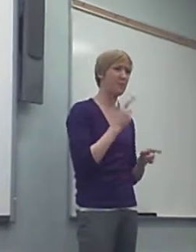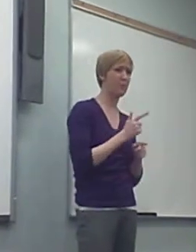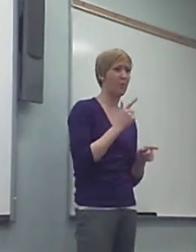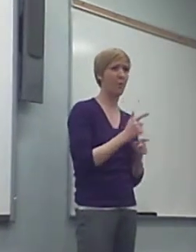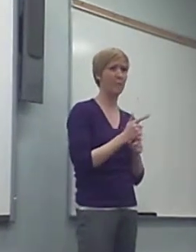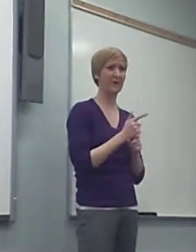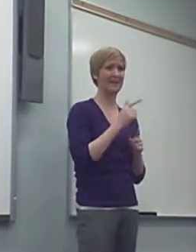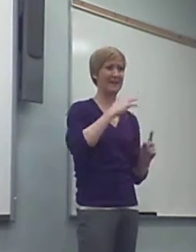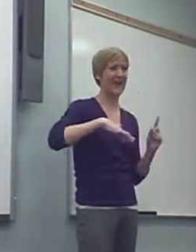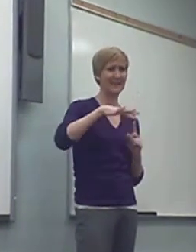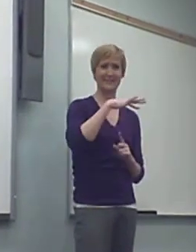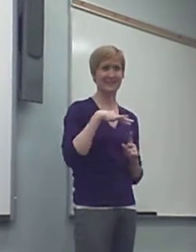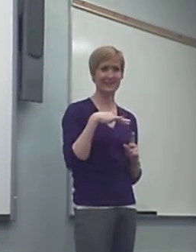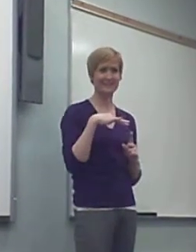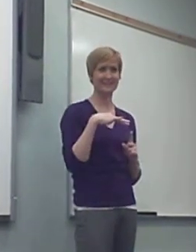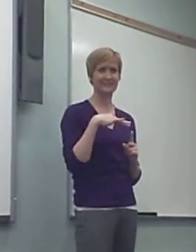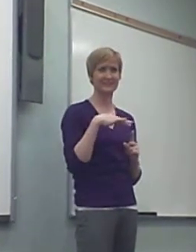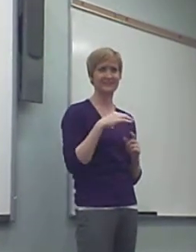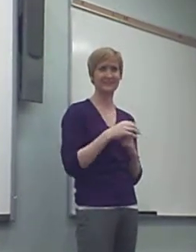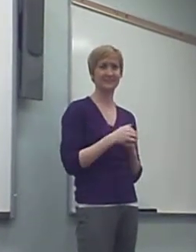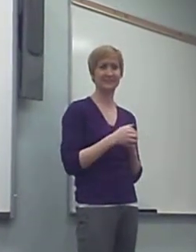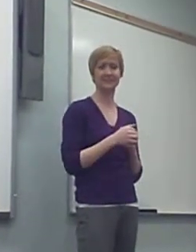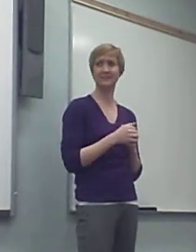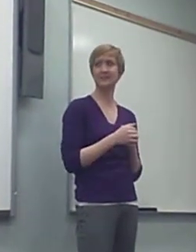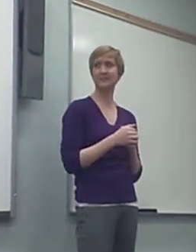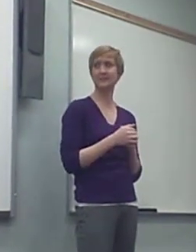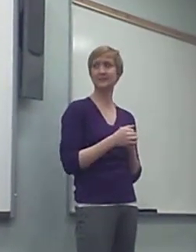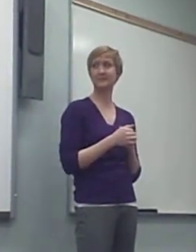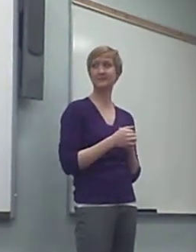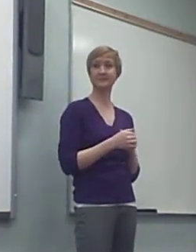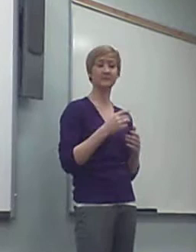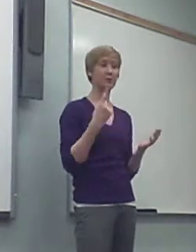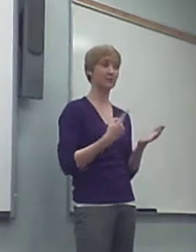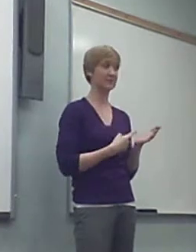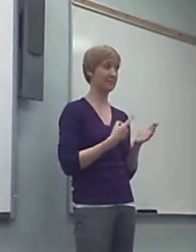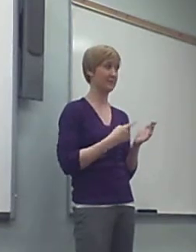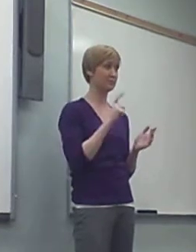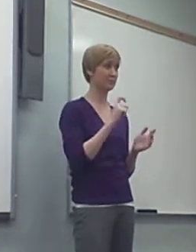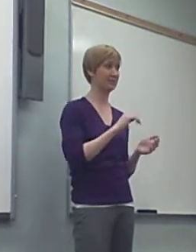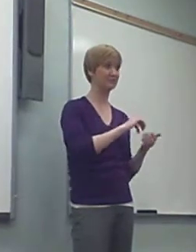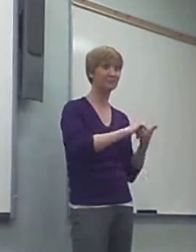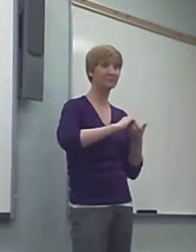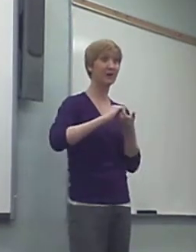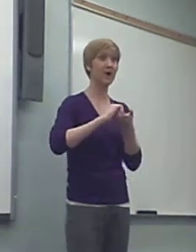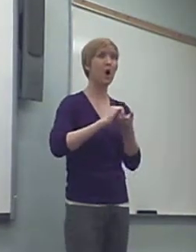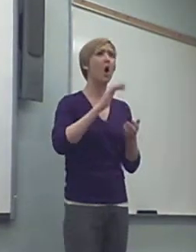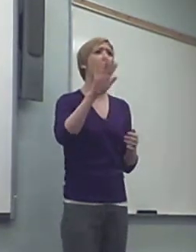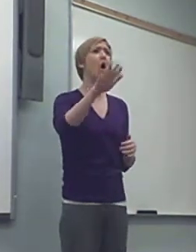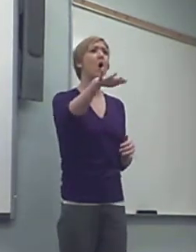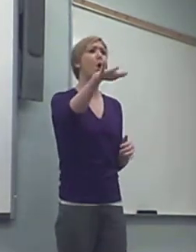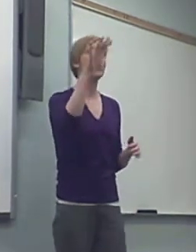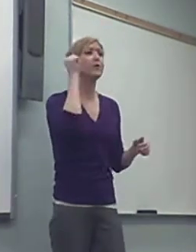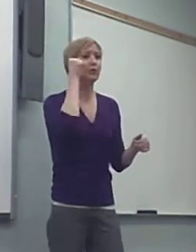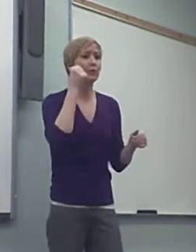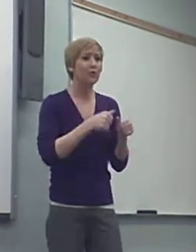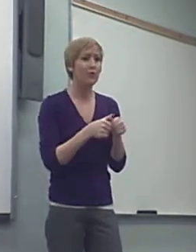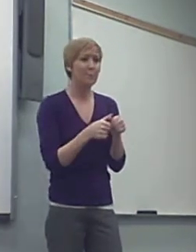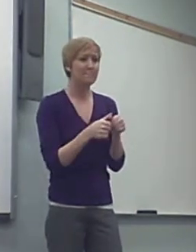what does this word mean in this context? And so sometimes you have to kind of partner with them, but you say, remember when you were talking about this and this and this and this,